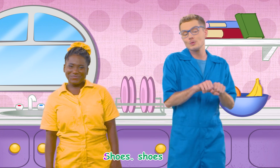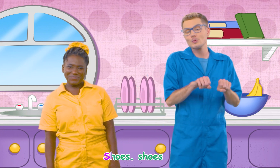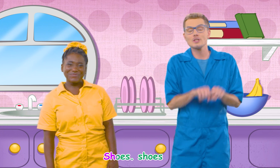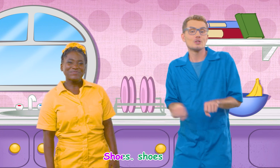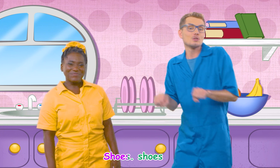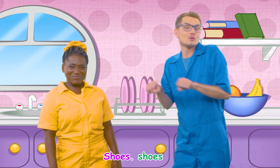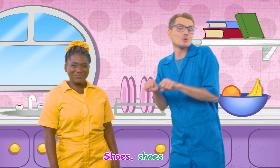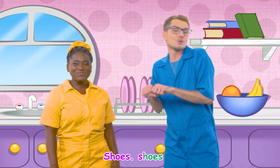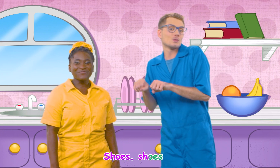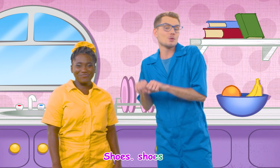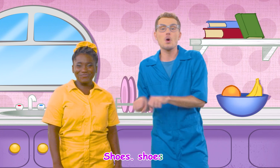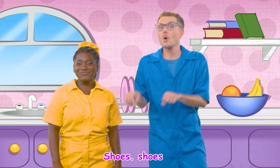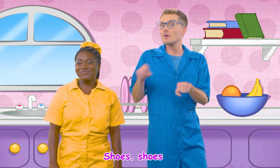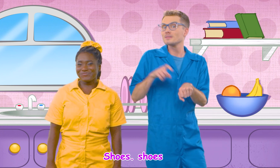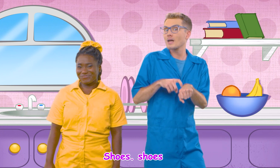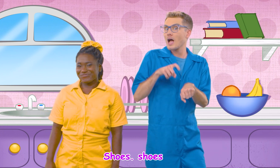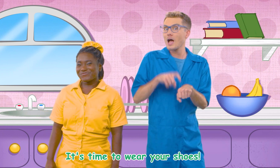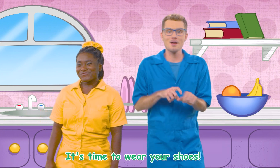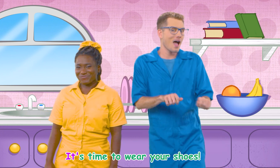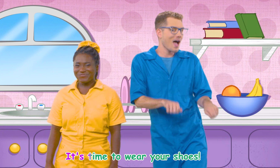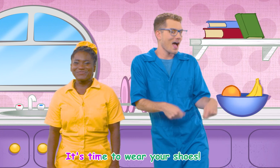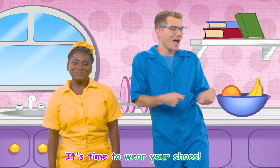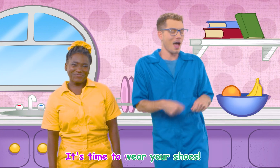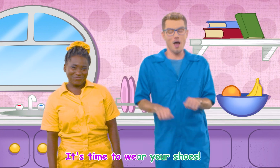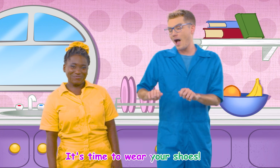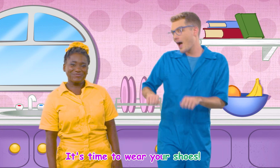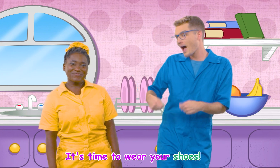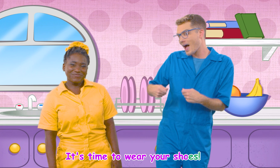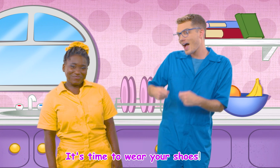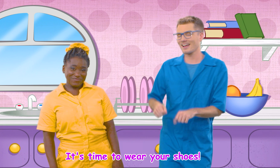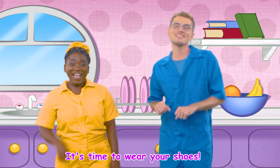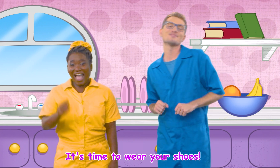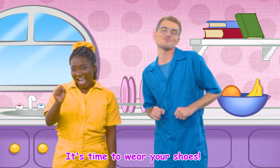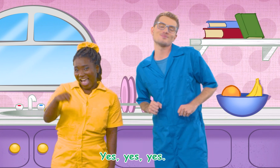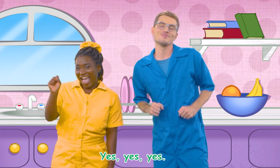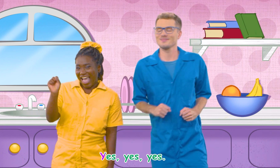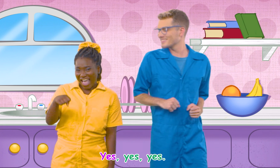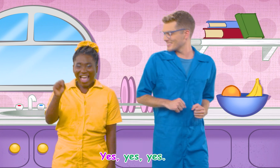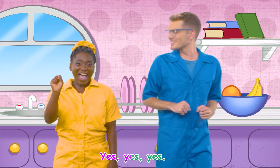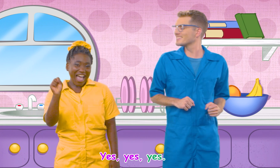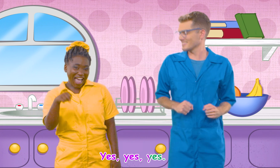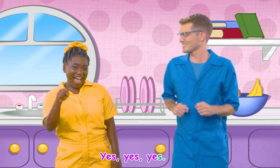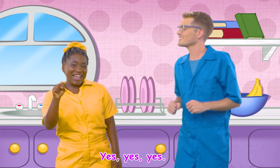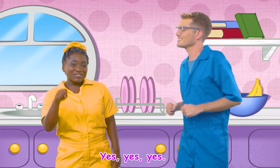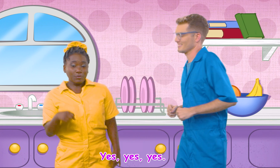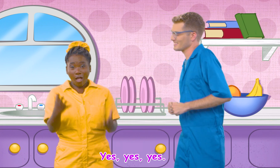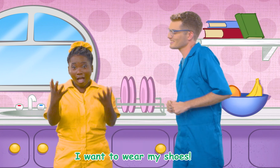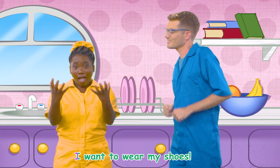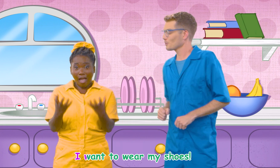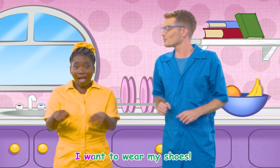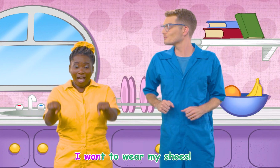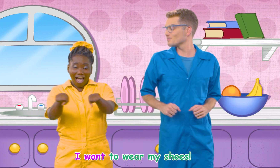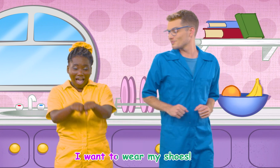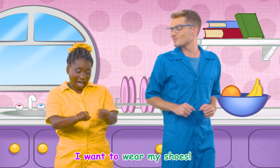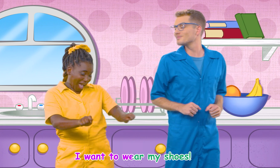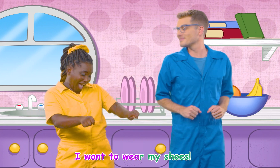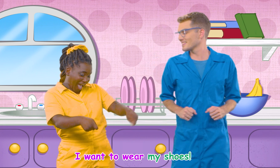Shoes, shoes, it's time to wear your shoes. Yes, yes, yes, I want to wear